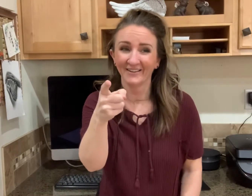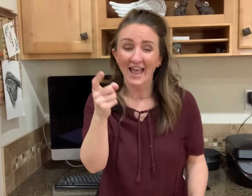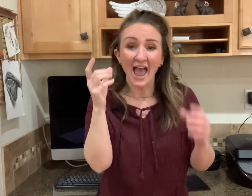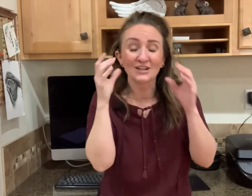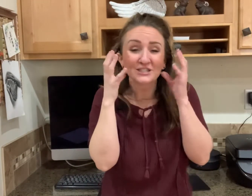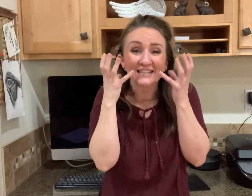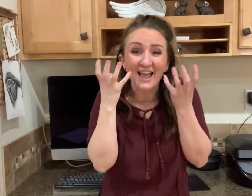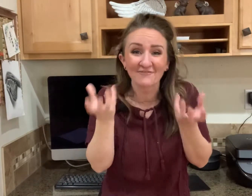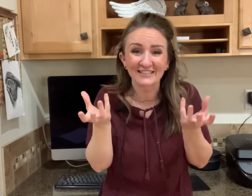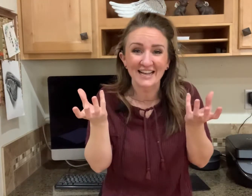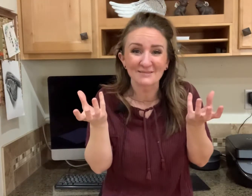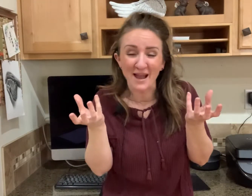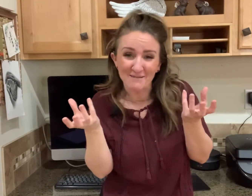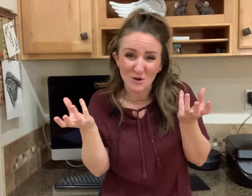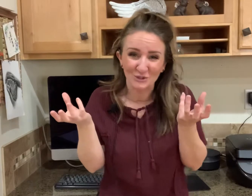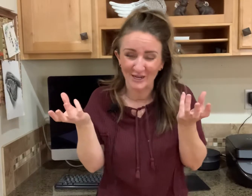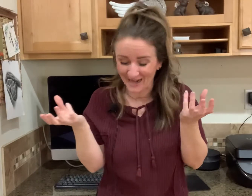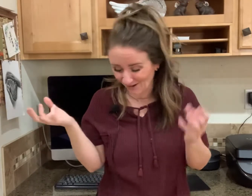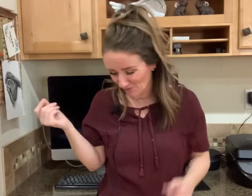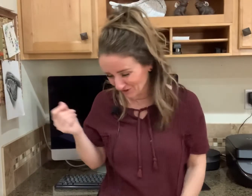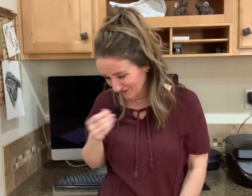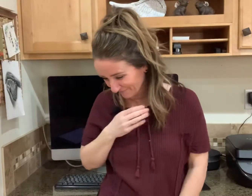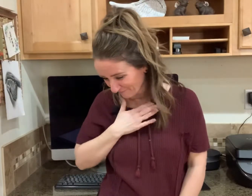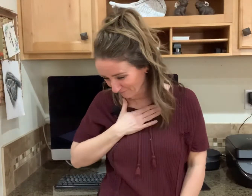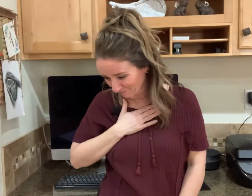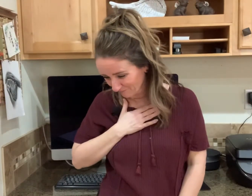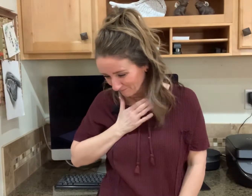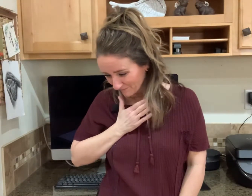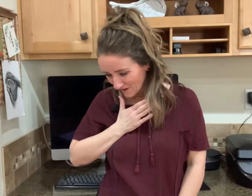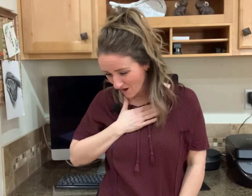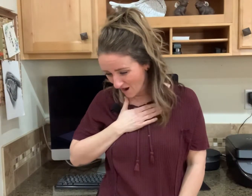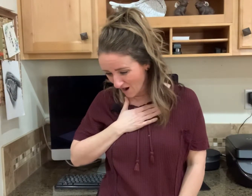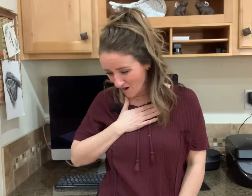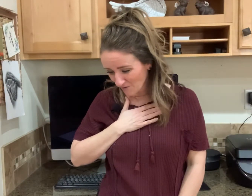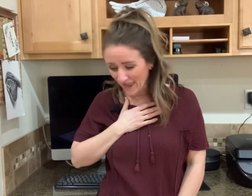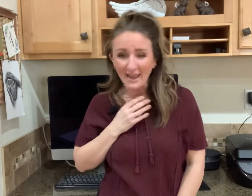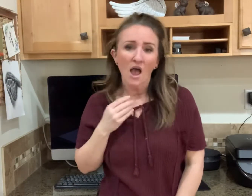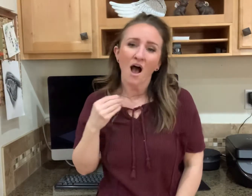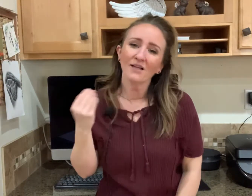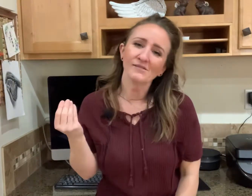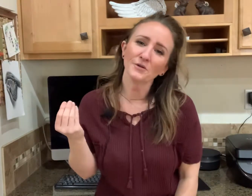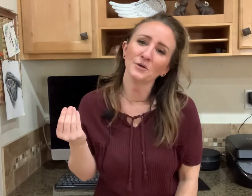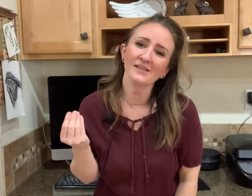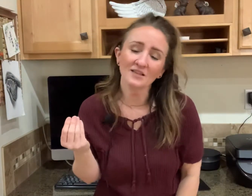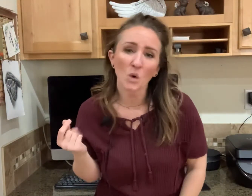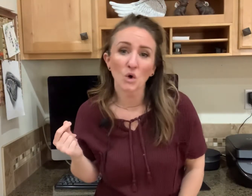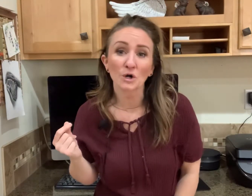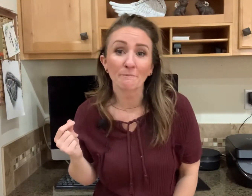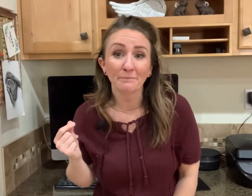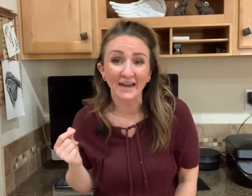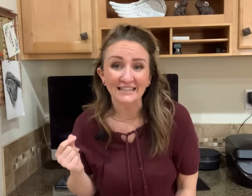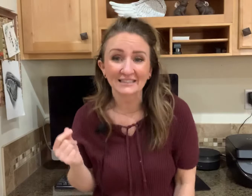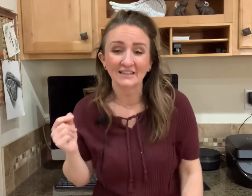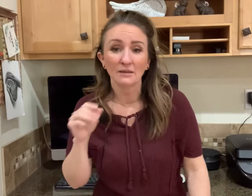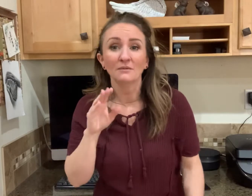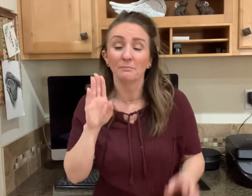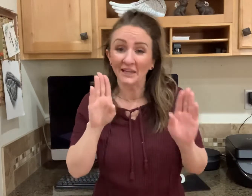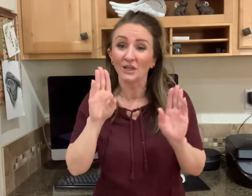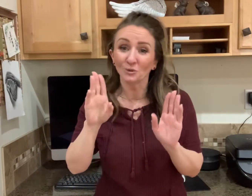and just emphasize my emotion and expression. Okay, also using the word but,